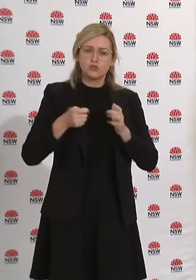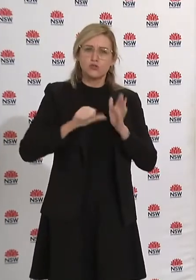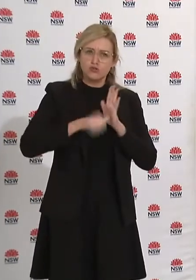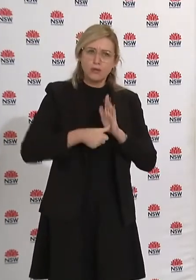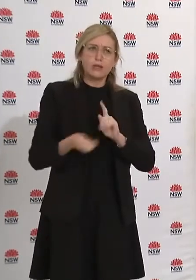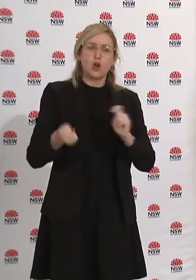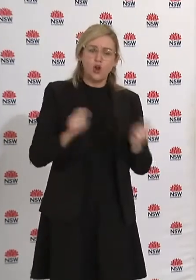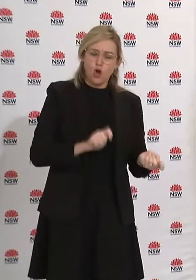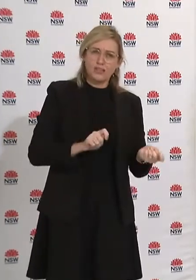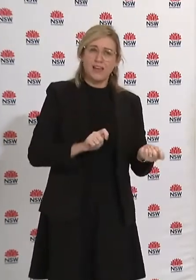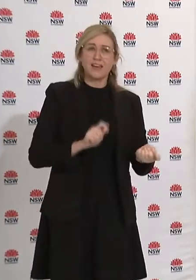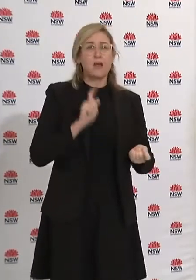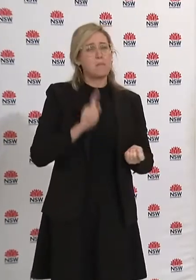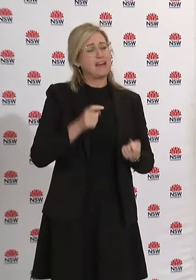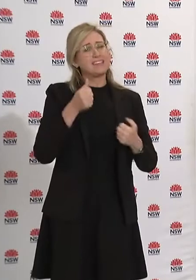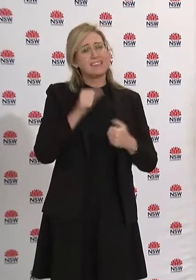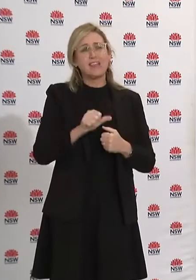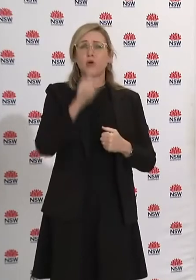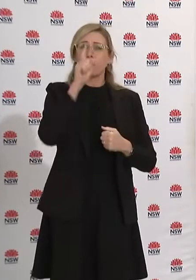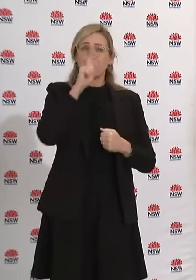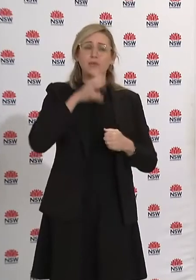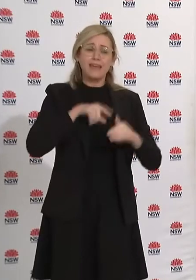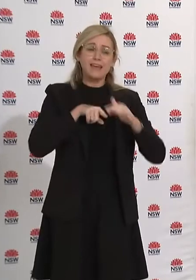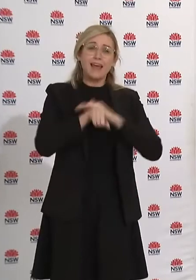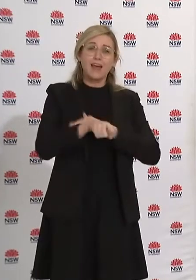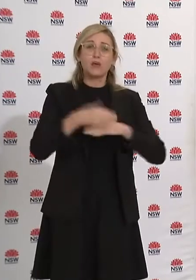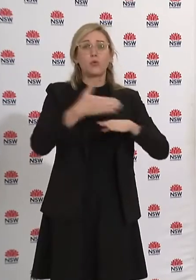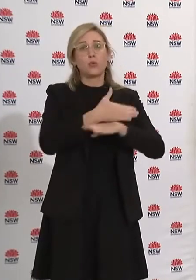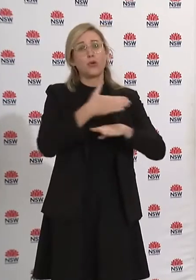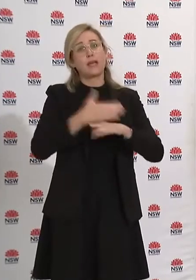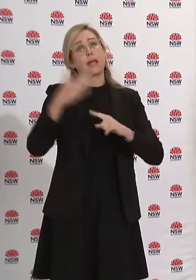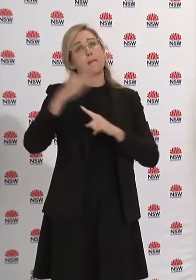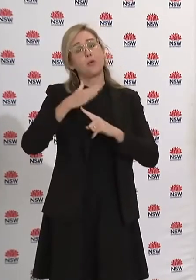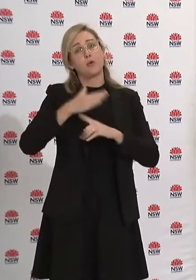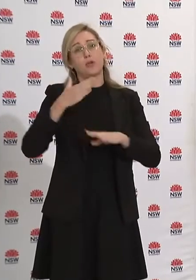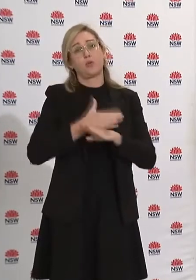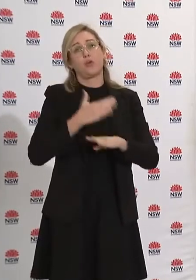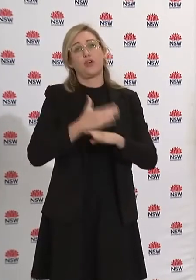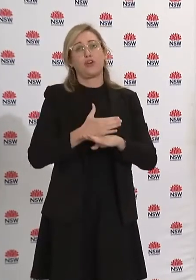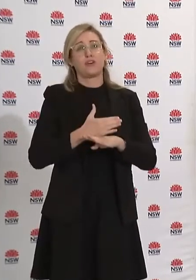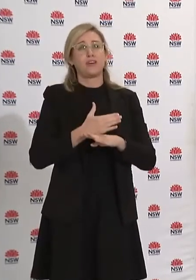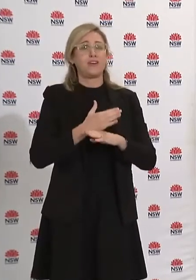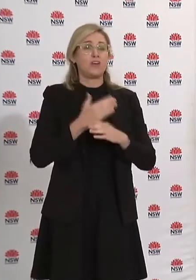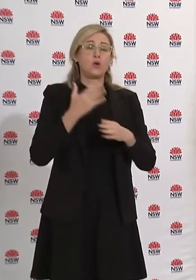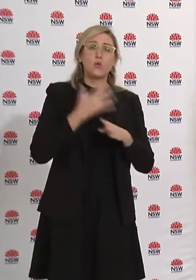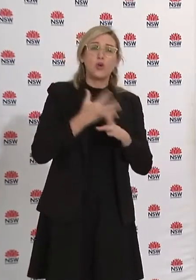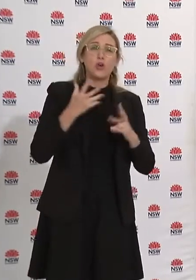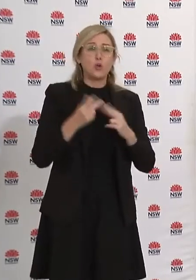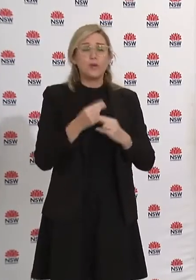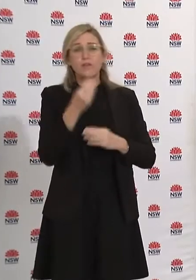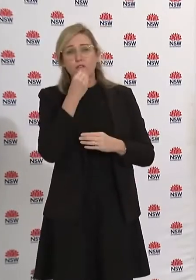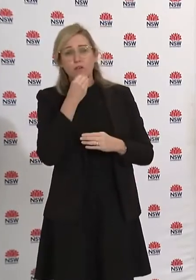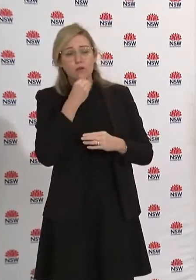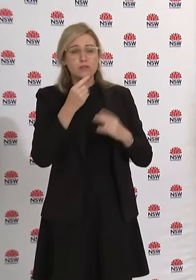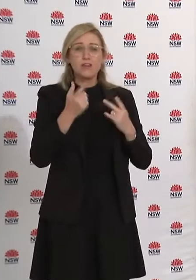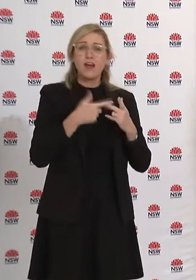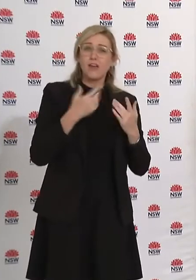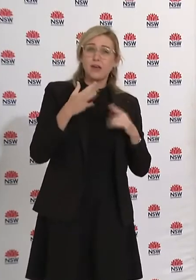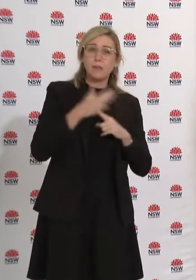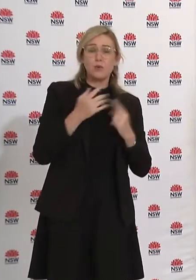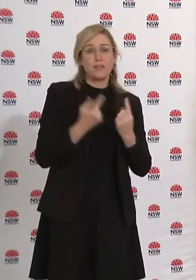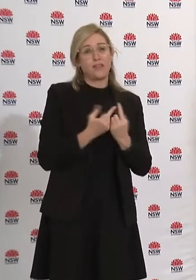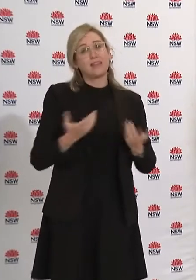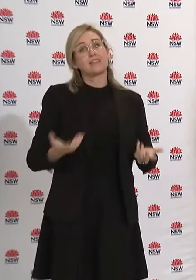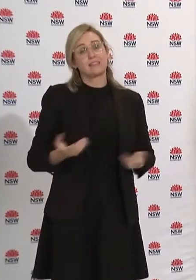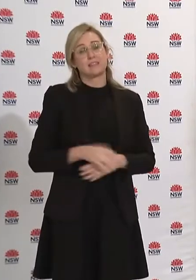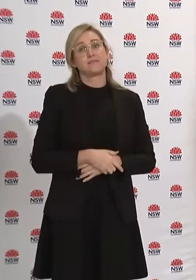rest of us are safe, have food, have the items that we need, and they need to be able to continue to work. So you're asking